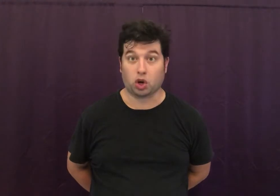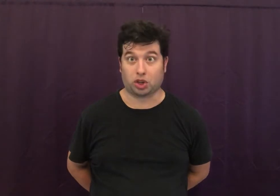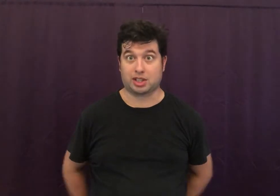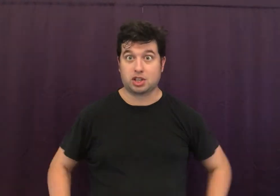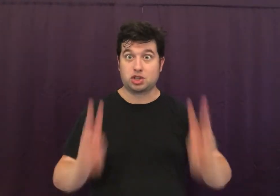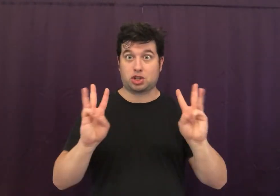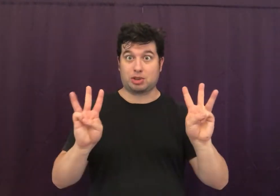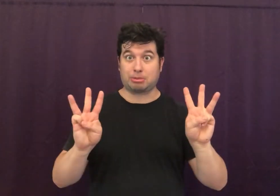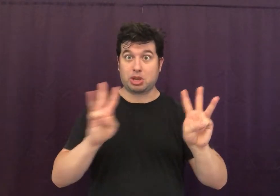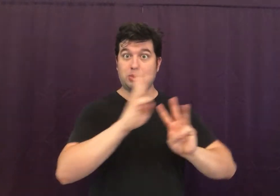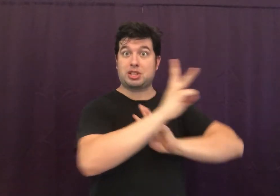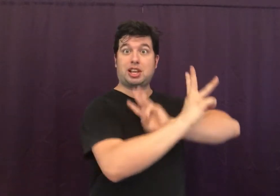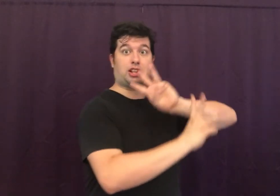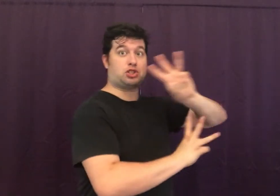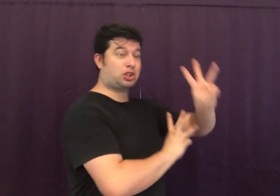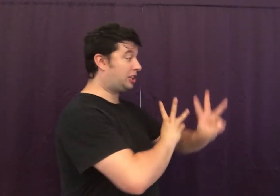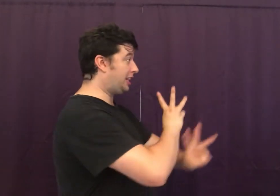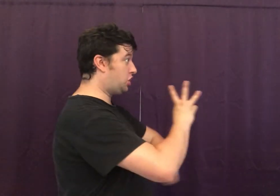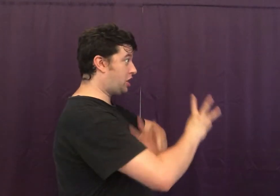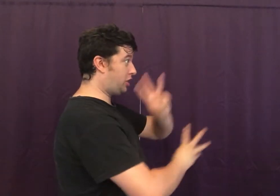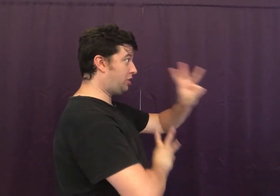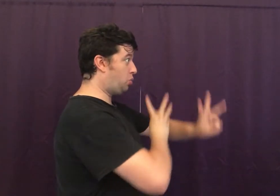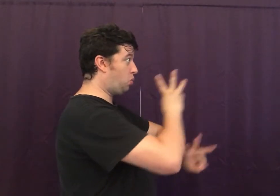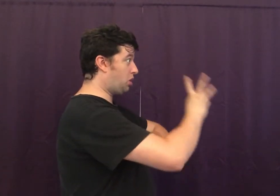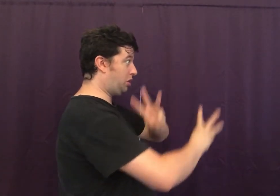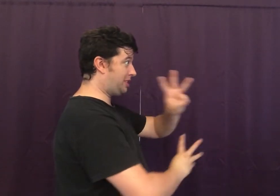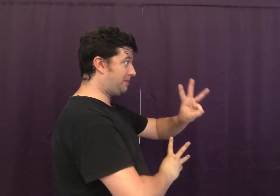World. 2 W's encircling each other. World.